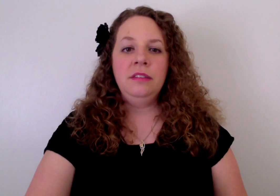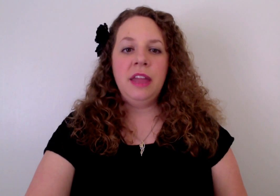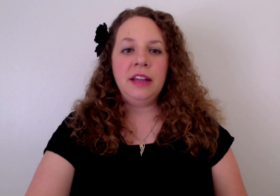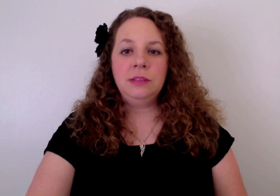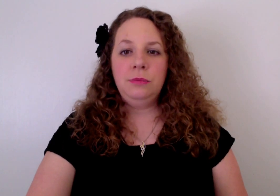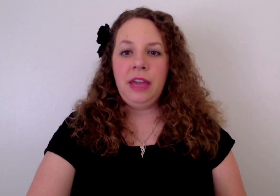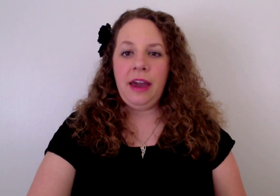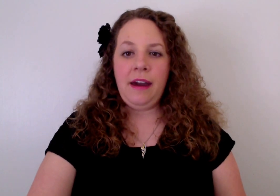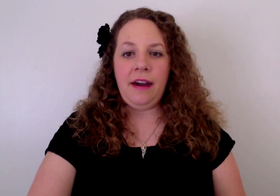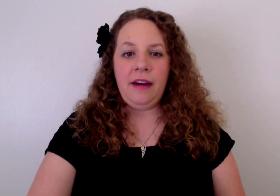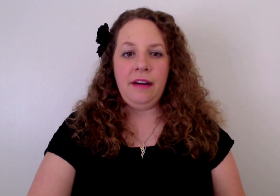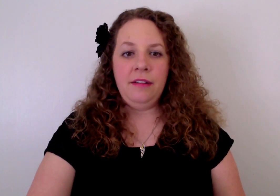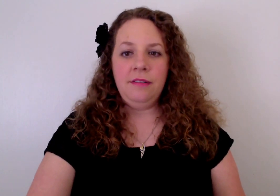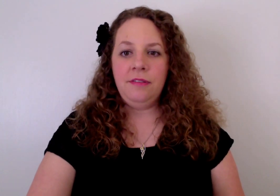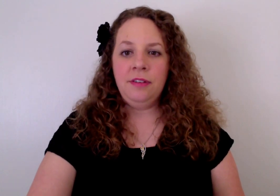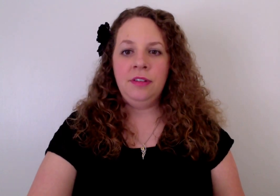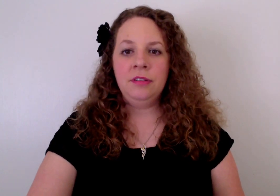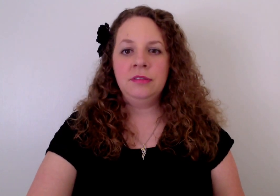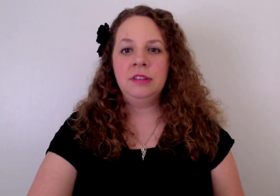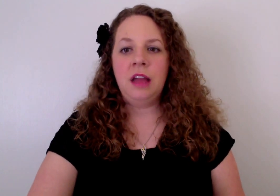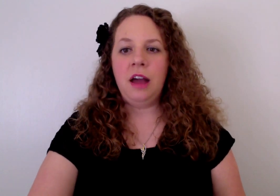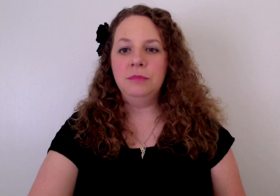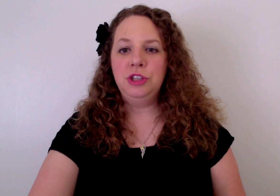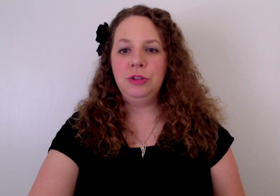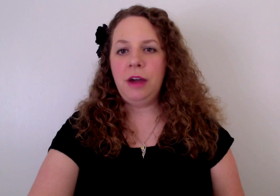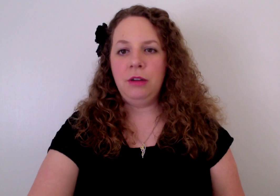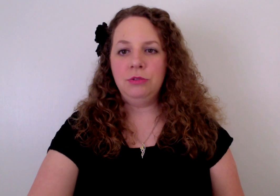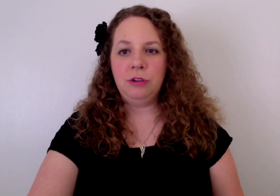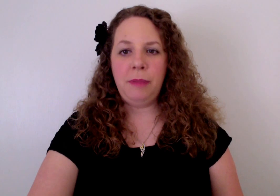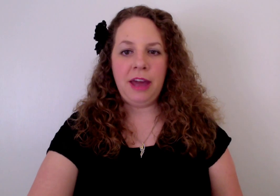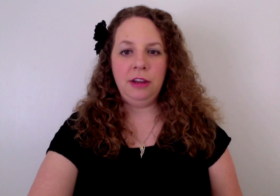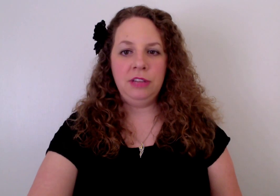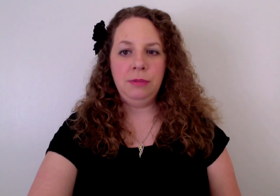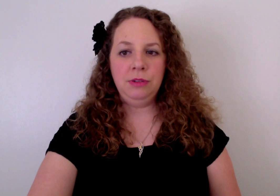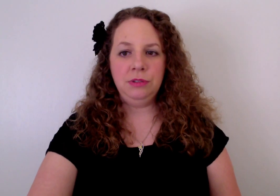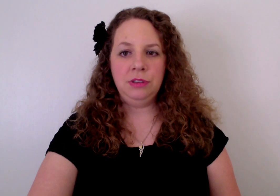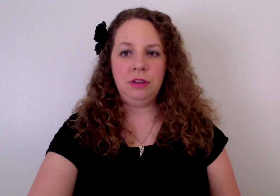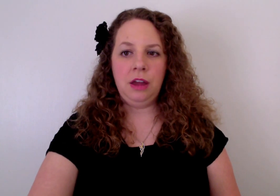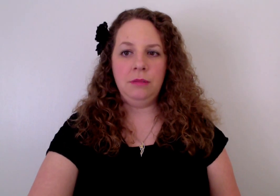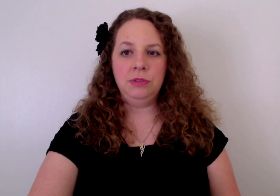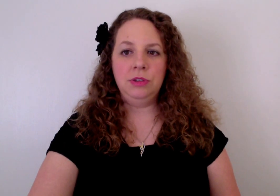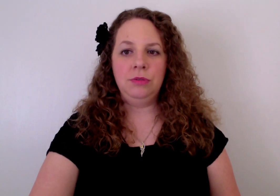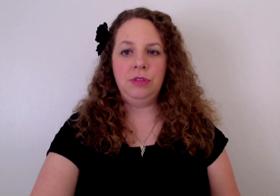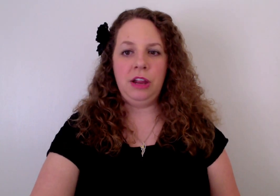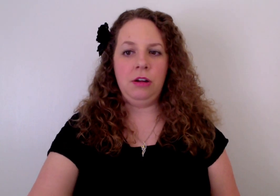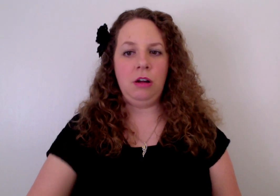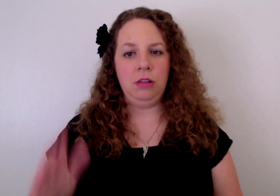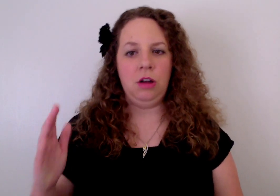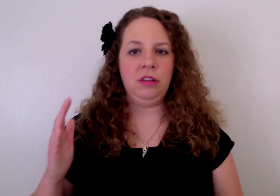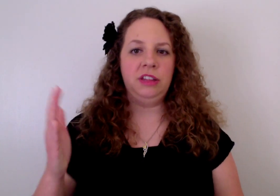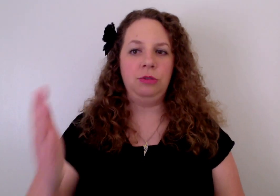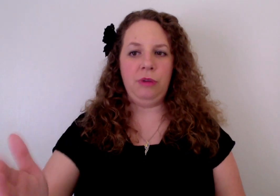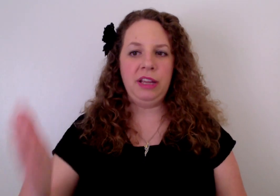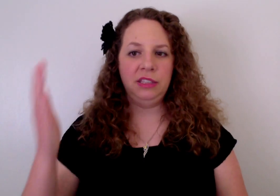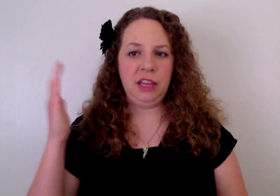Next, we have two outdoor patio tables. So they're along like the right side